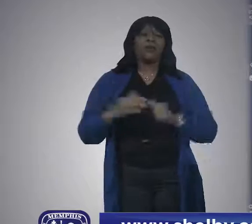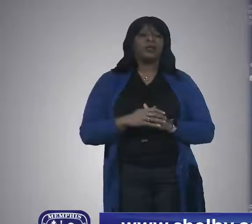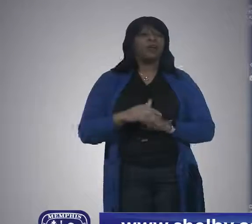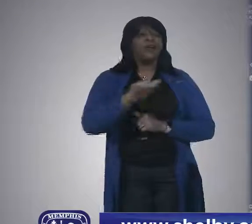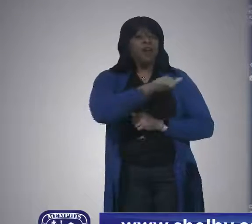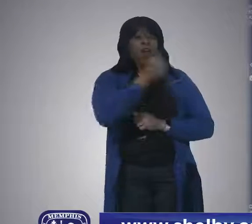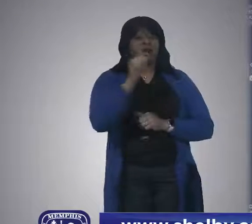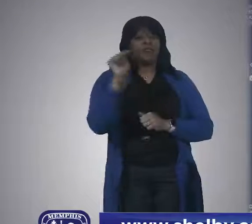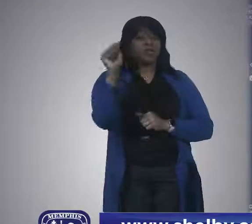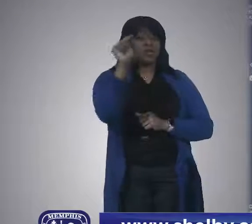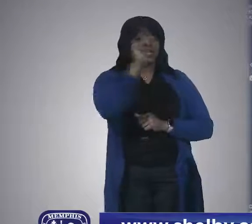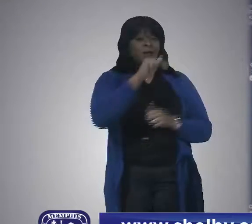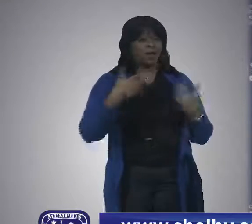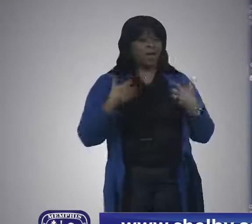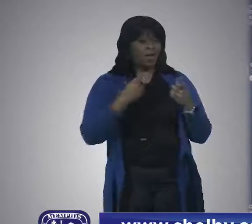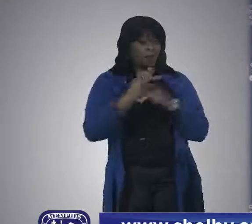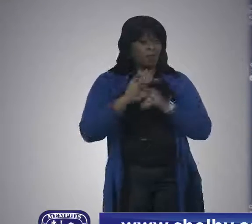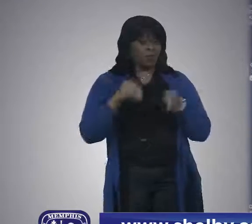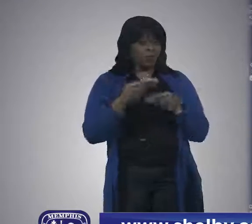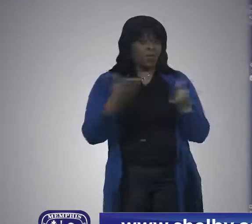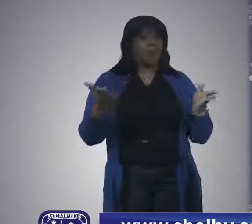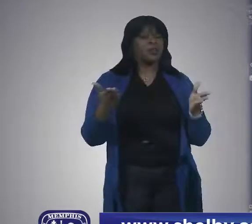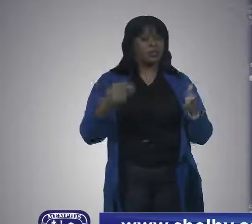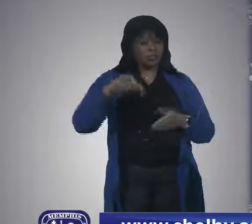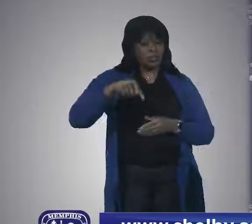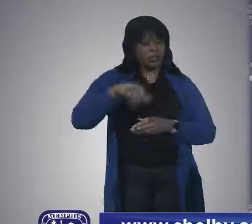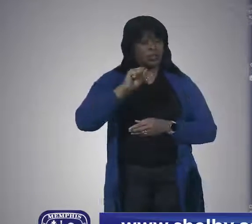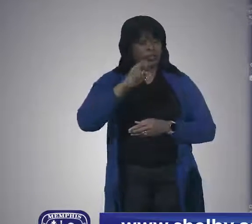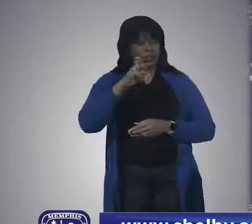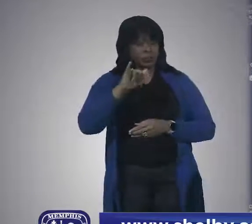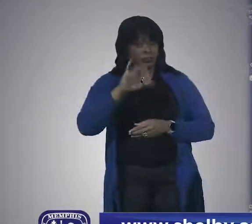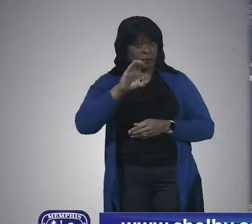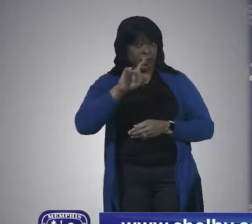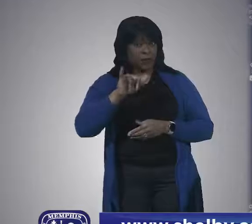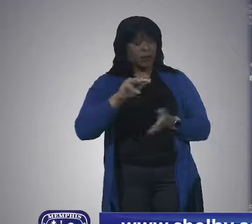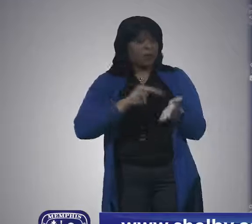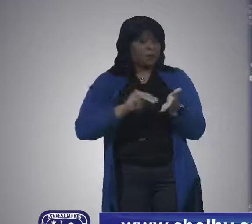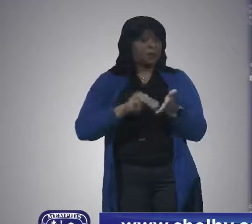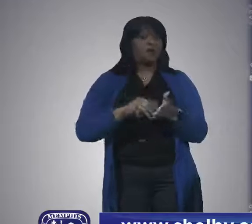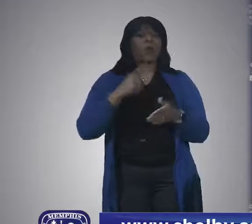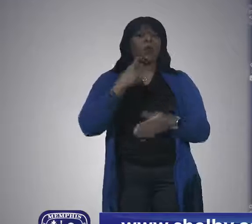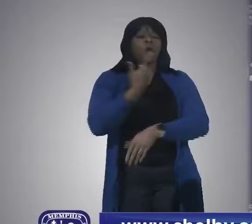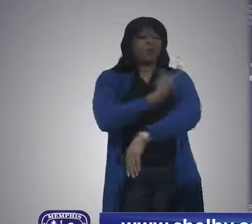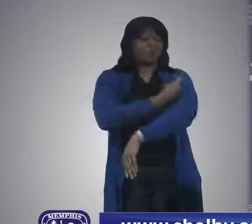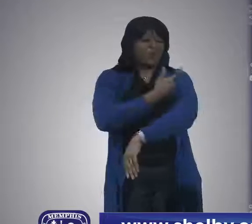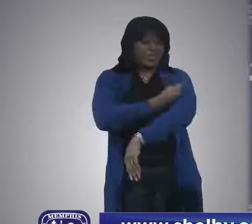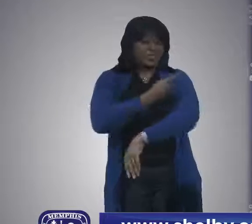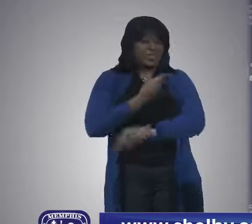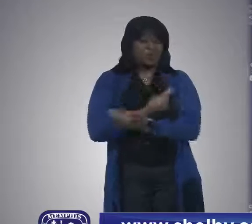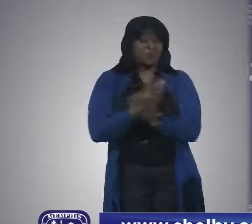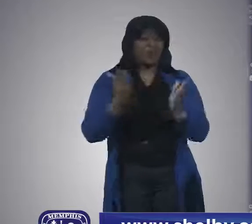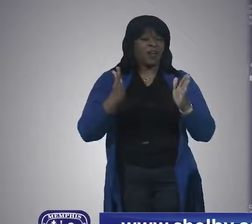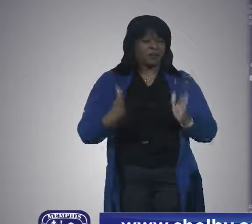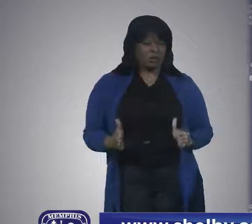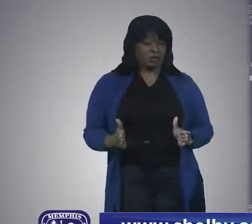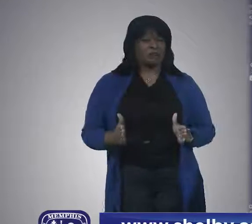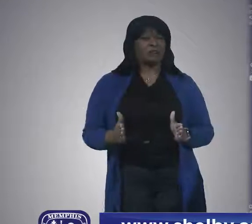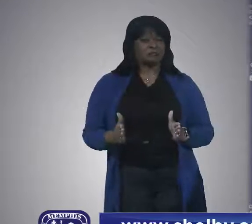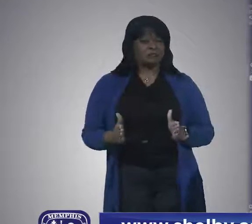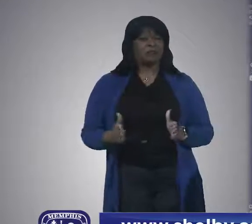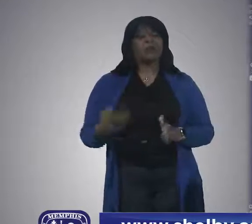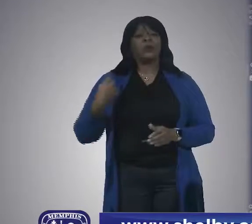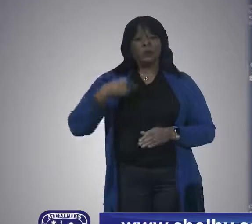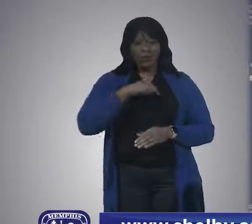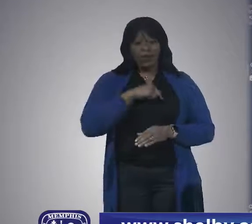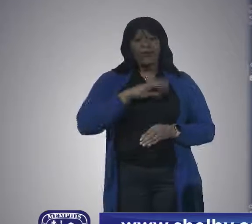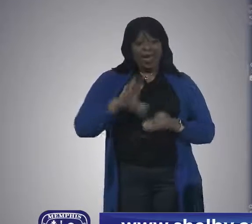are other healthcare providers in Shelby County and Memphis who are vaccine providers.